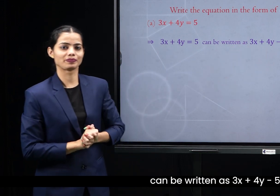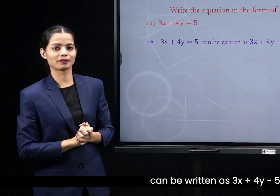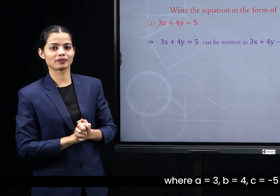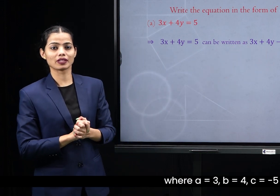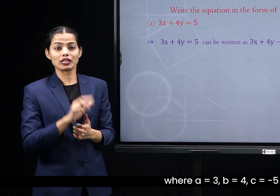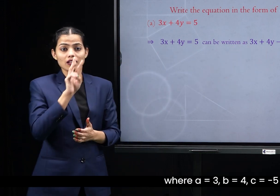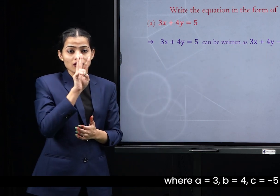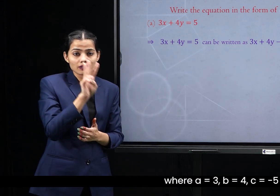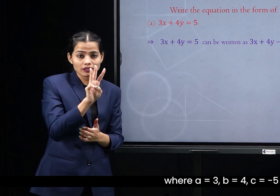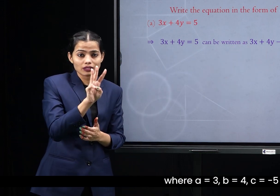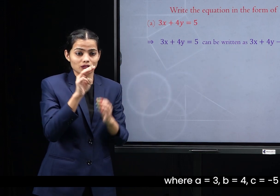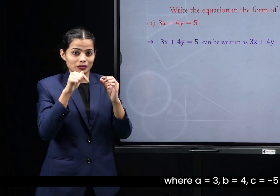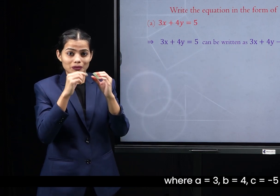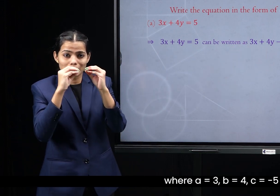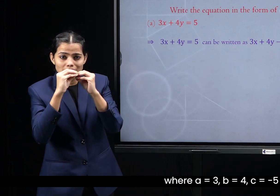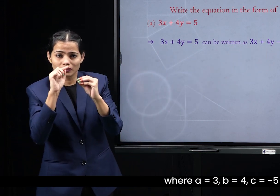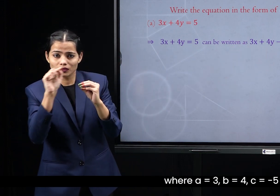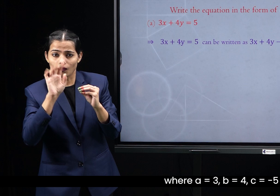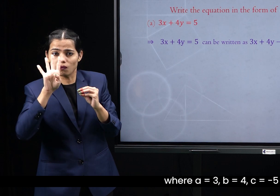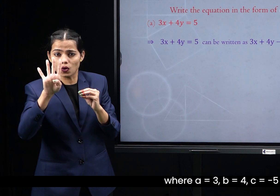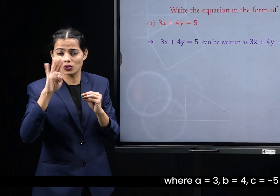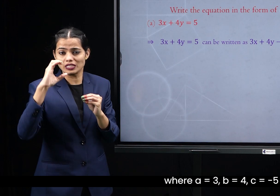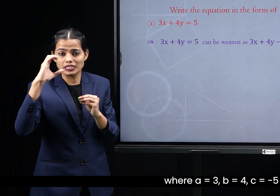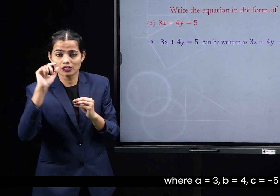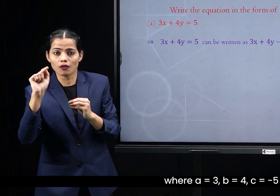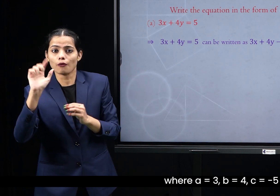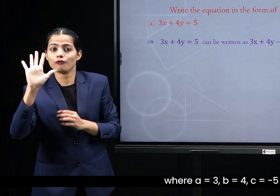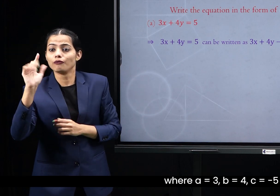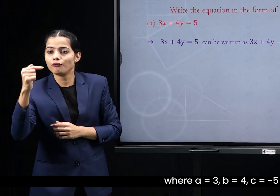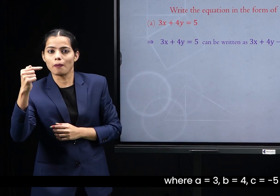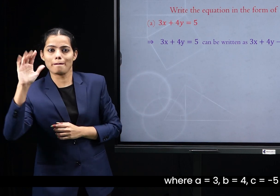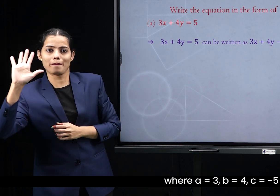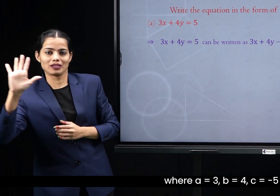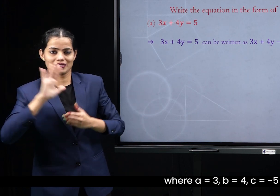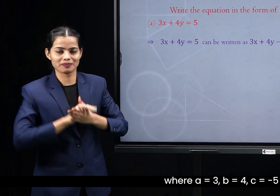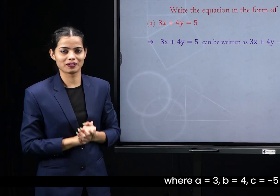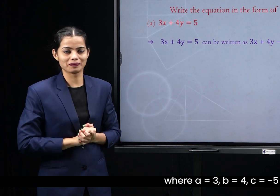where a is equal to 3, b is equal to 4, c is equal to minus 5.